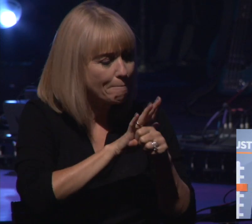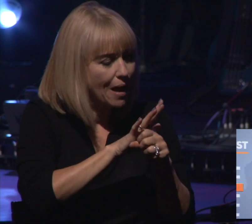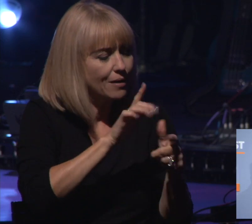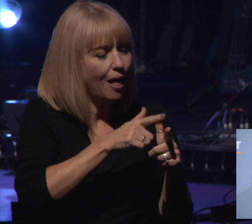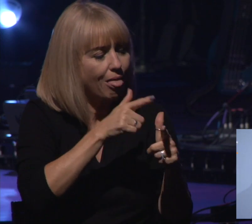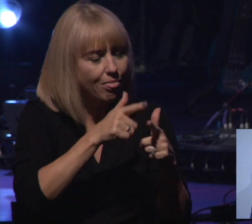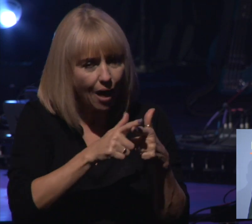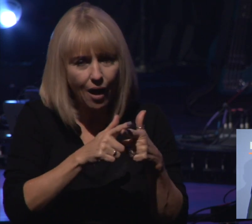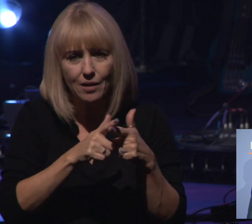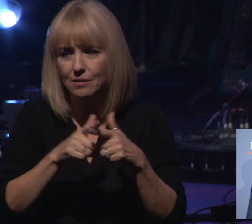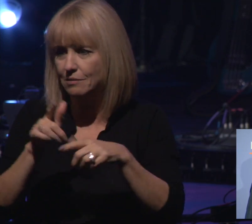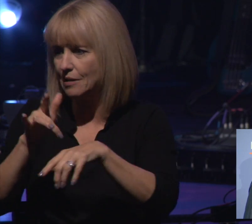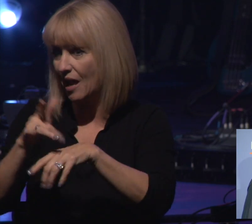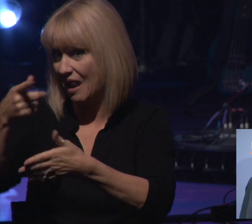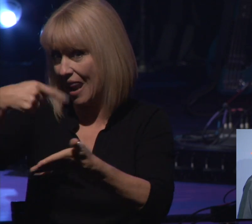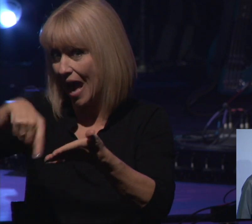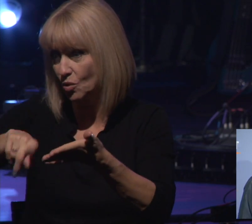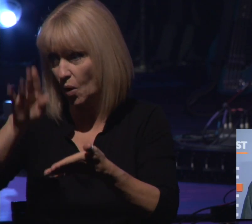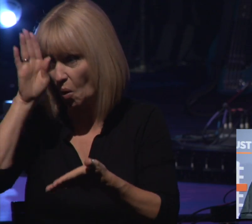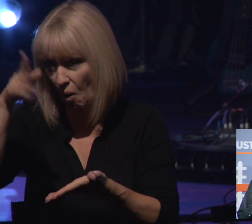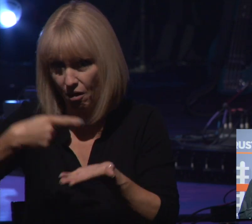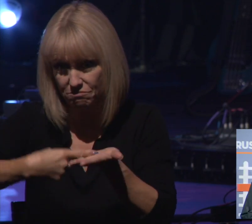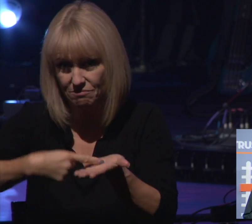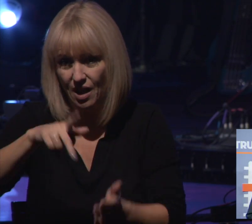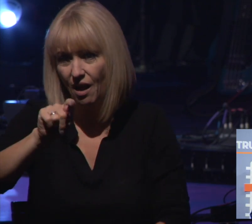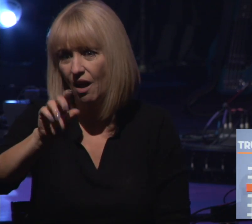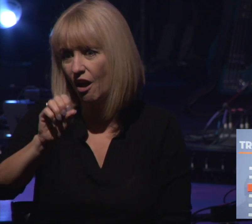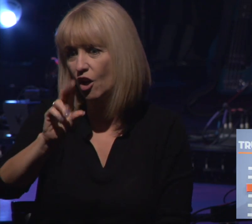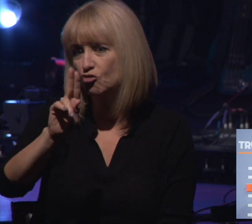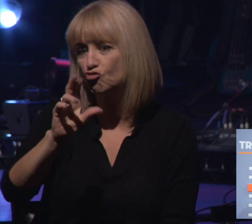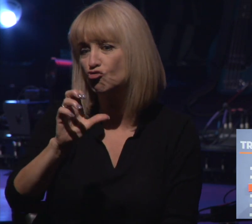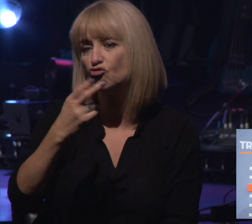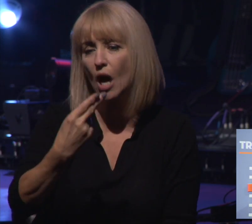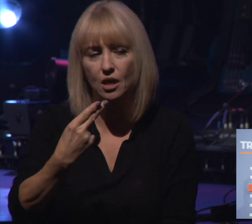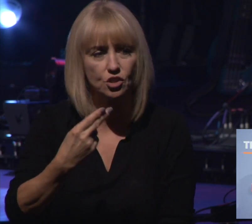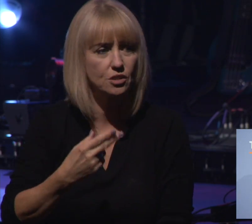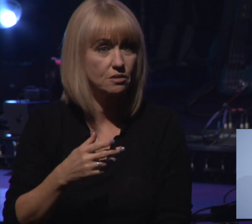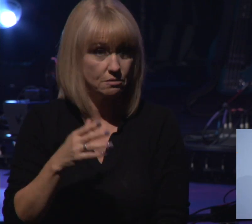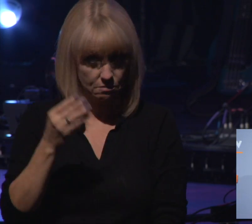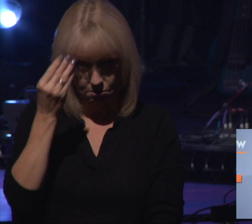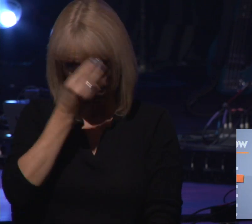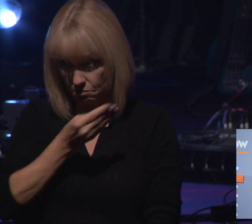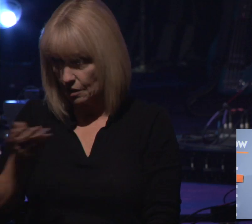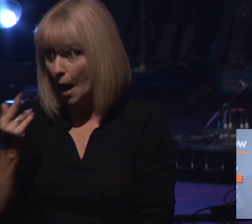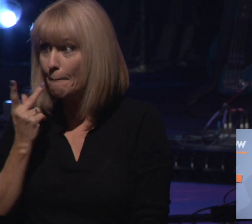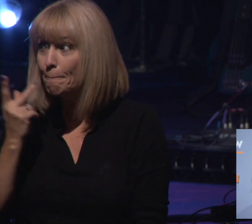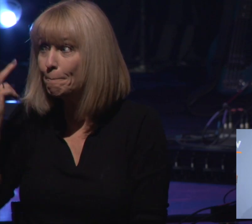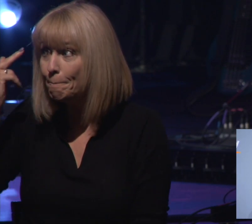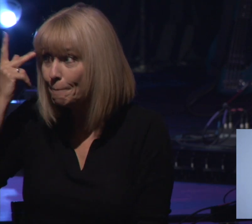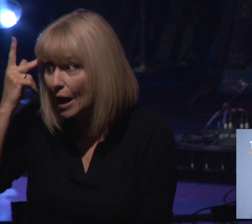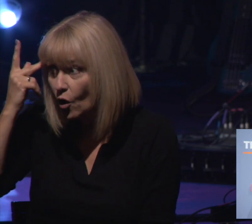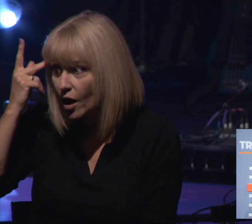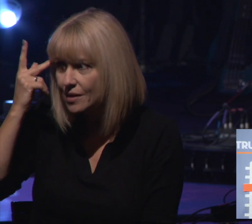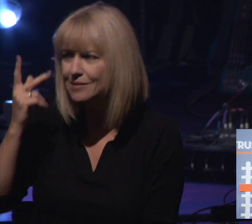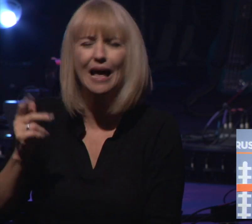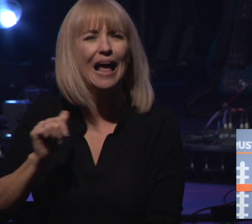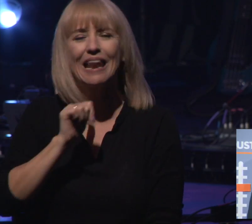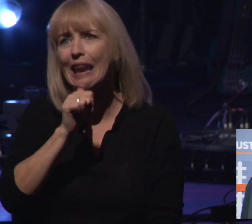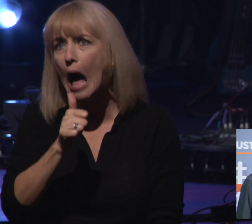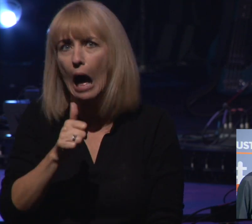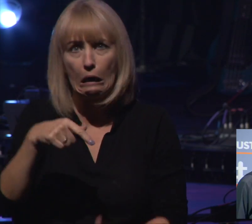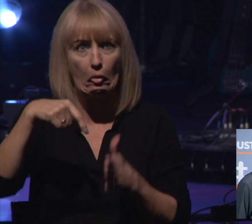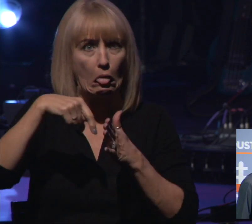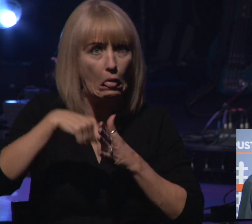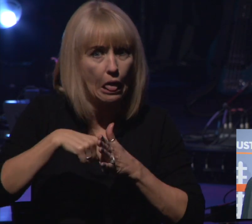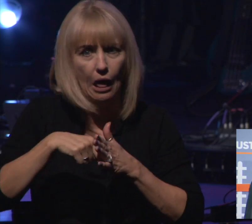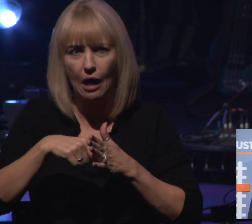this. And next week, we'll be talking about touch. It'll wrap up our series. And so parents, just want you to know, next week, we'll be talking about this subject. We won't